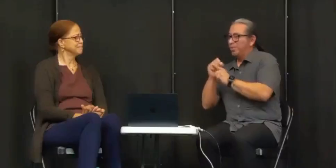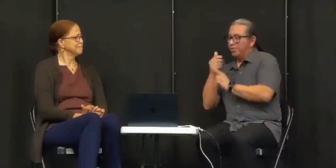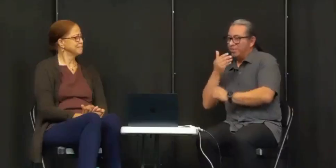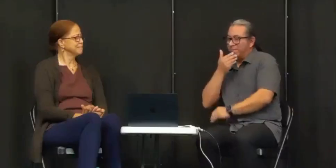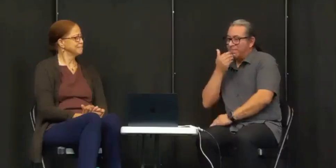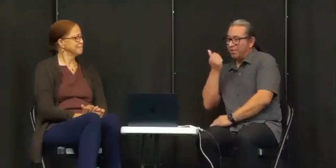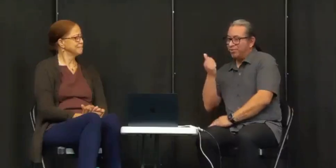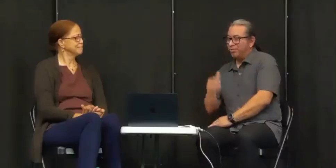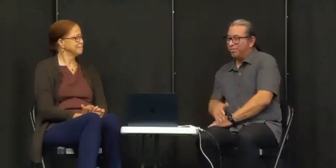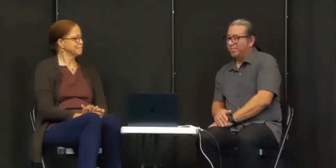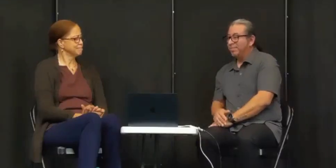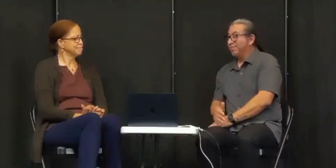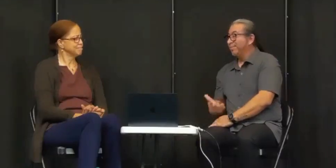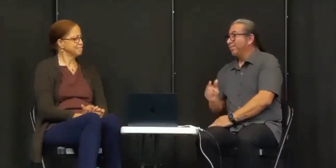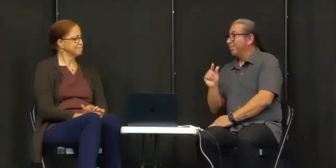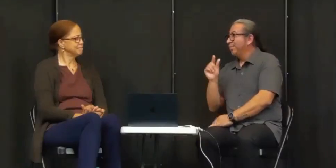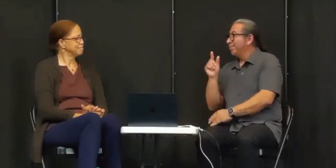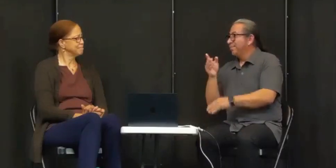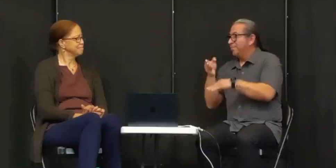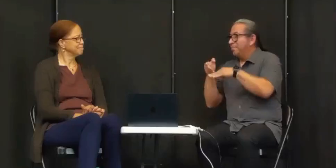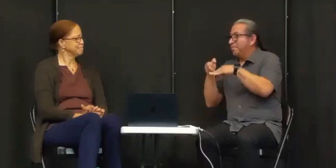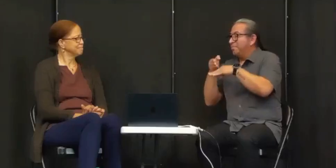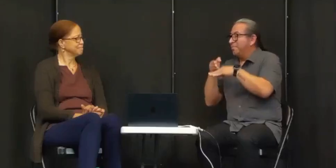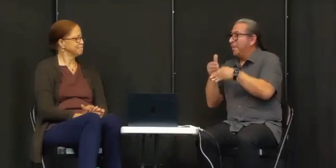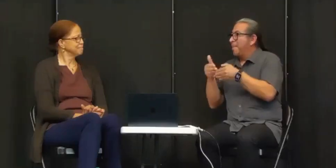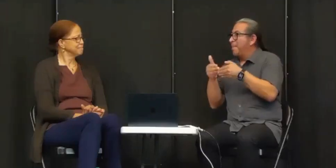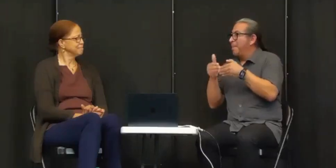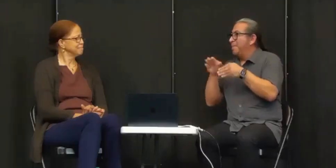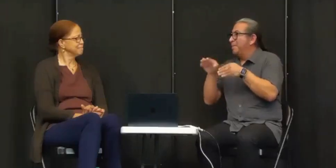do to make the situation better.